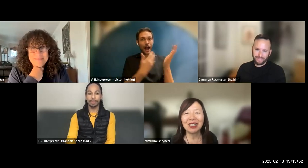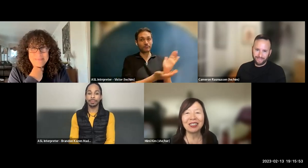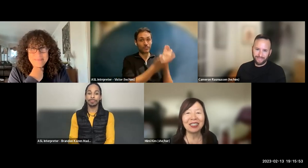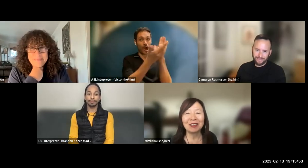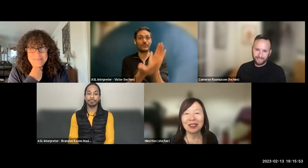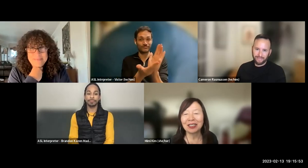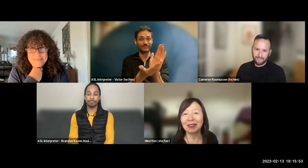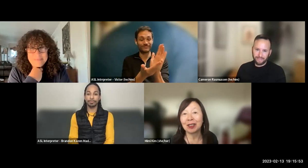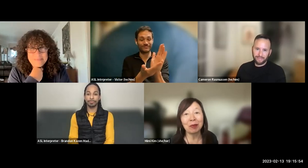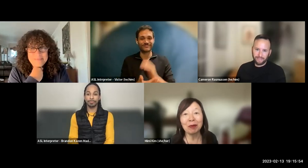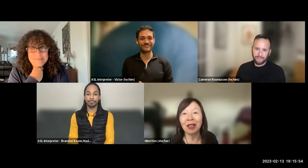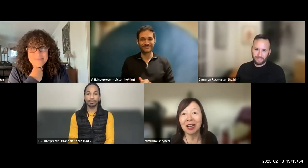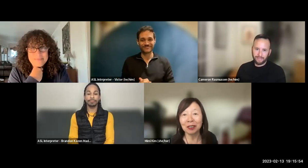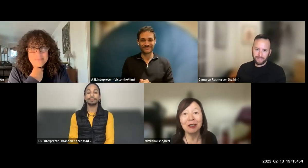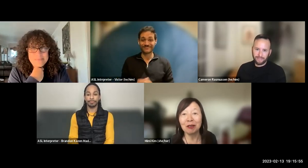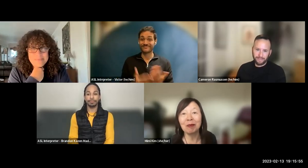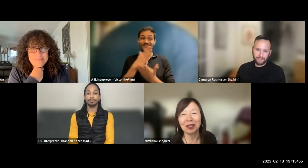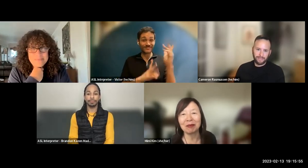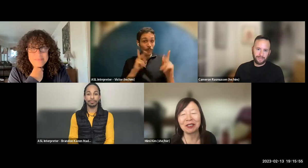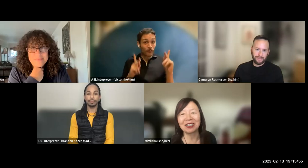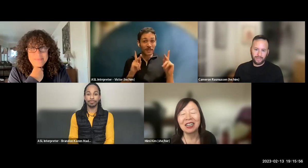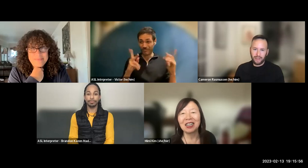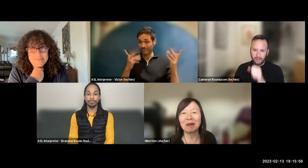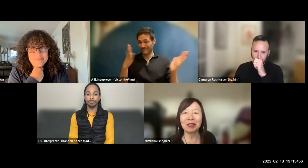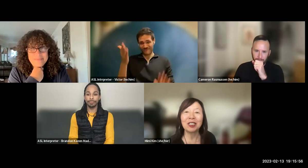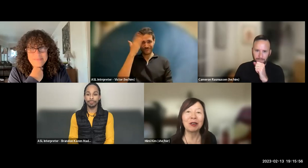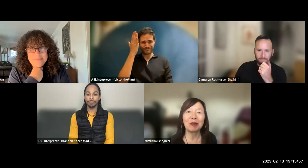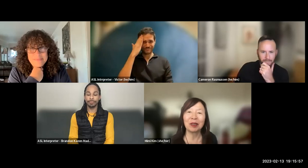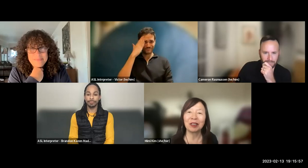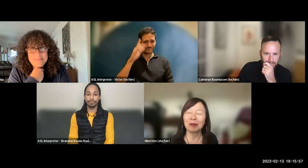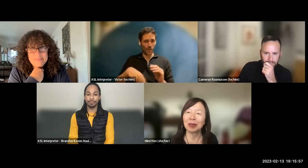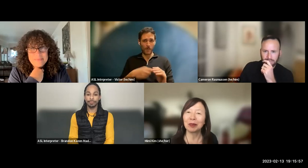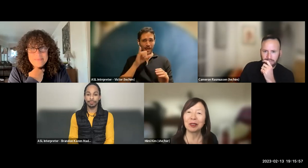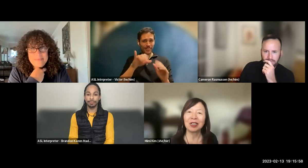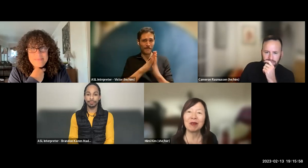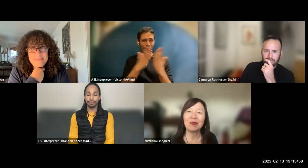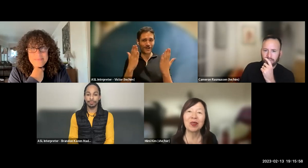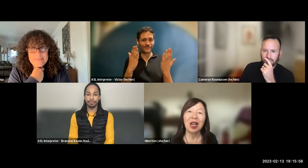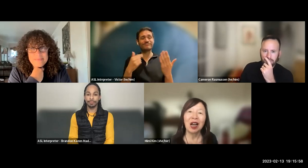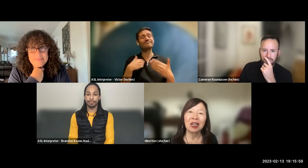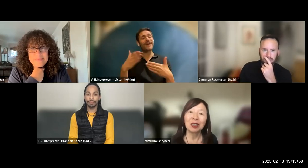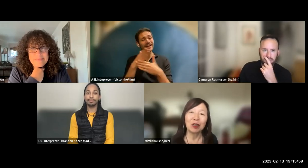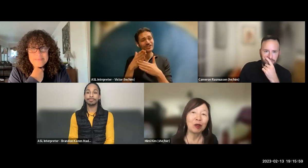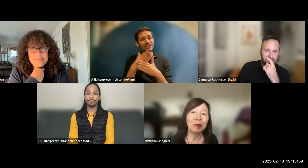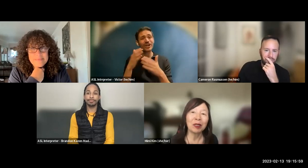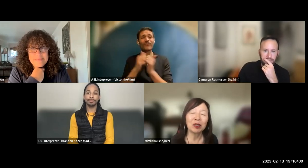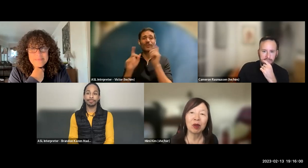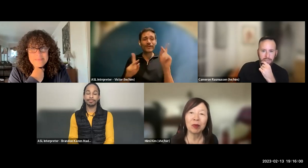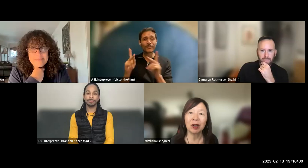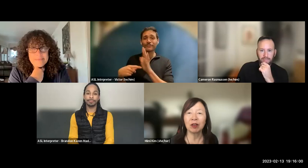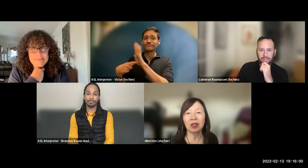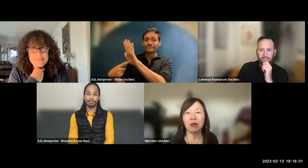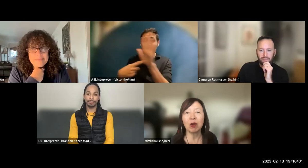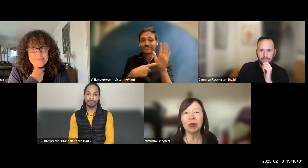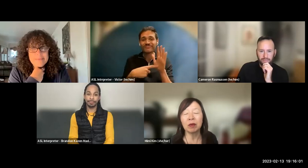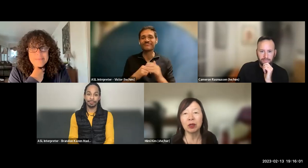And you know, just some people actually knew about the book. I shared it with other people. I told them about this